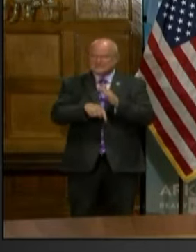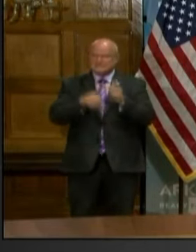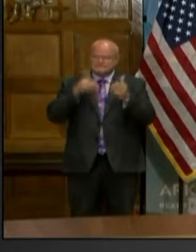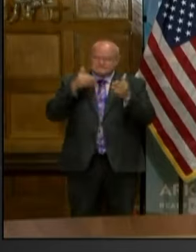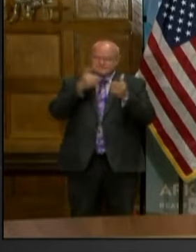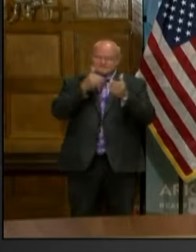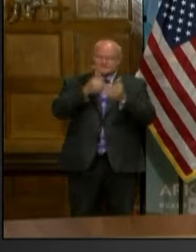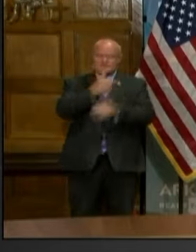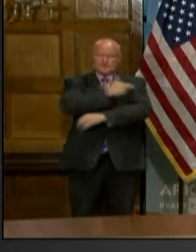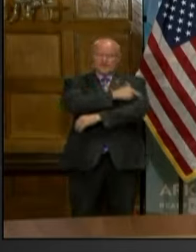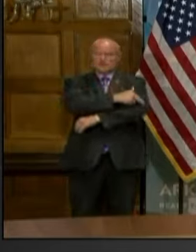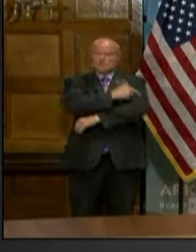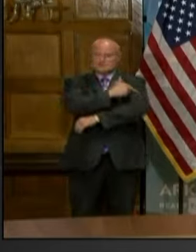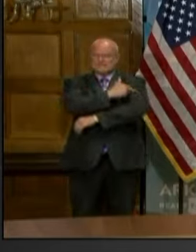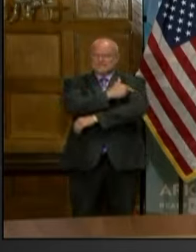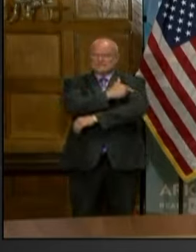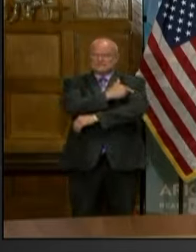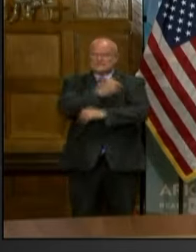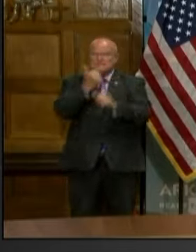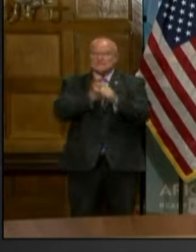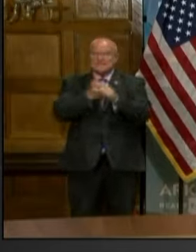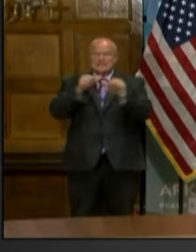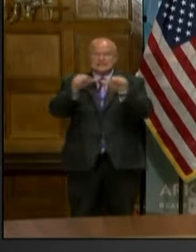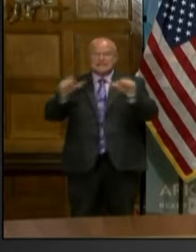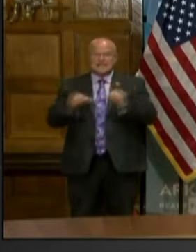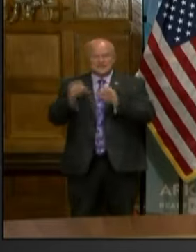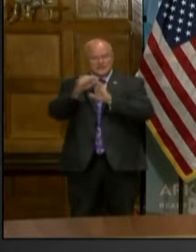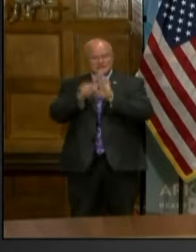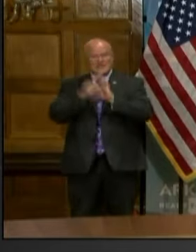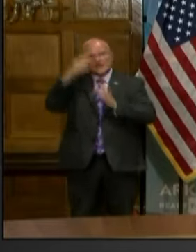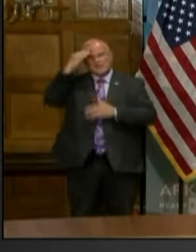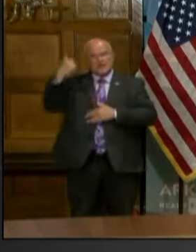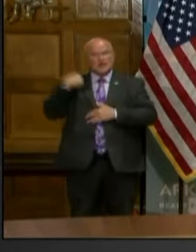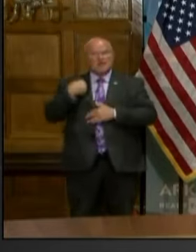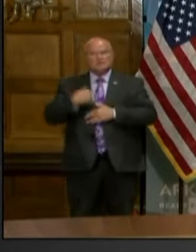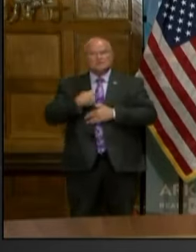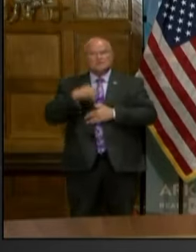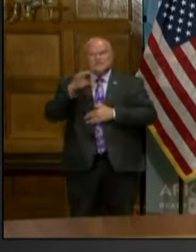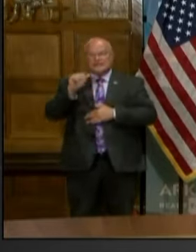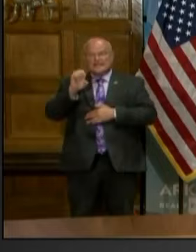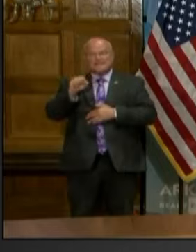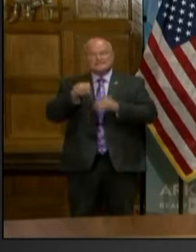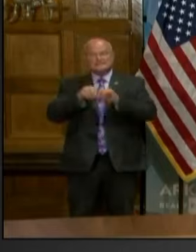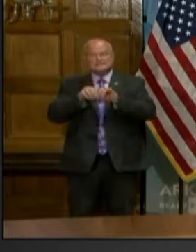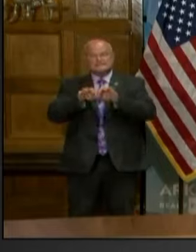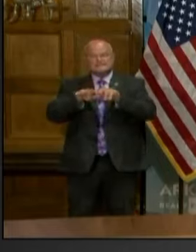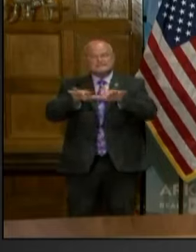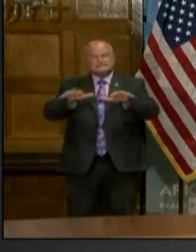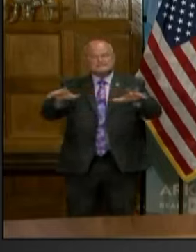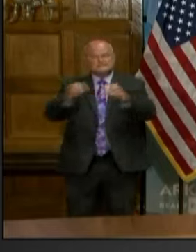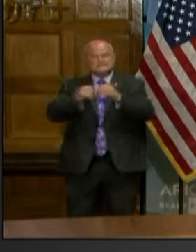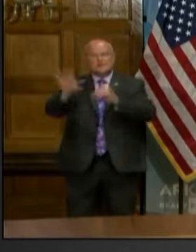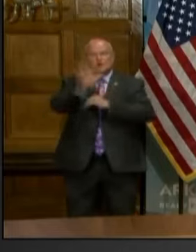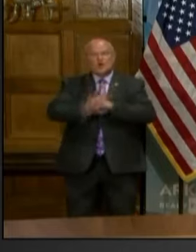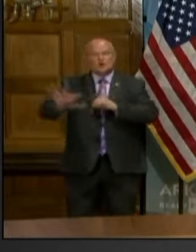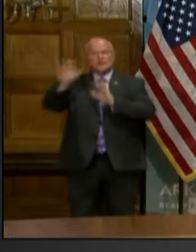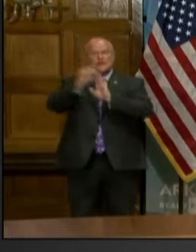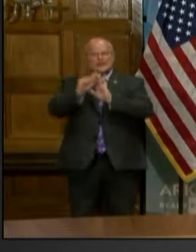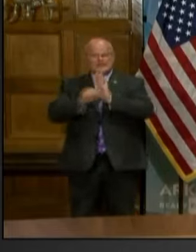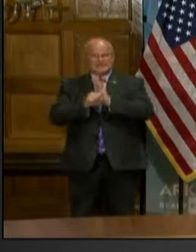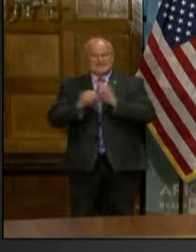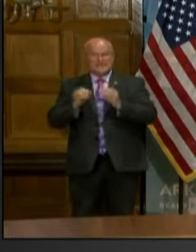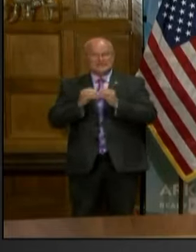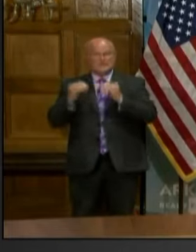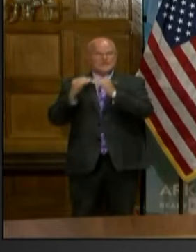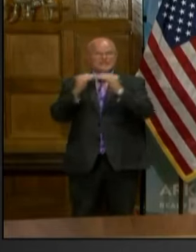to the hospitalizations in each area of the state, because we're spreading our cases out, it seems to me, around the state